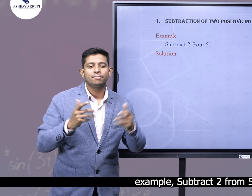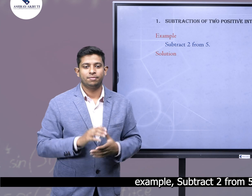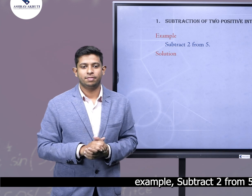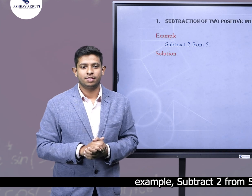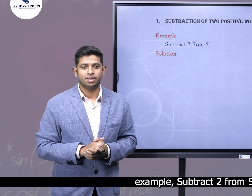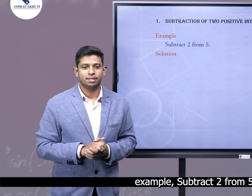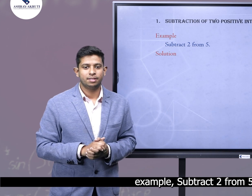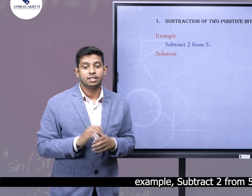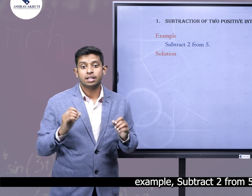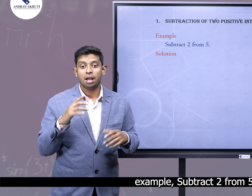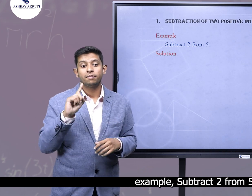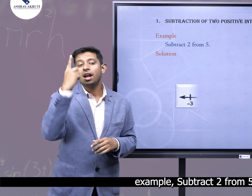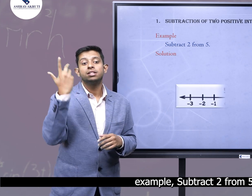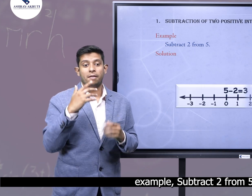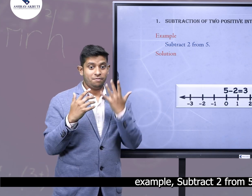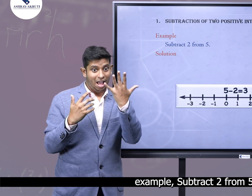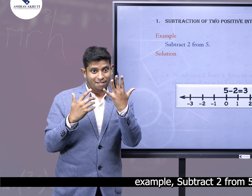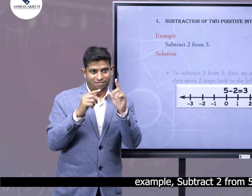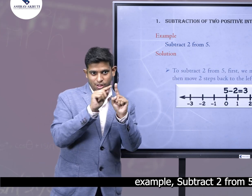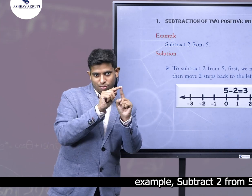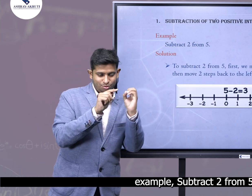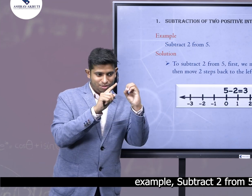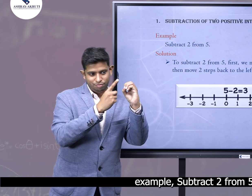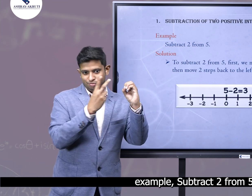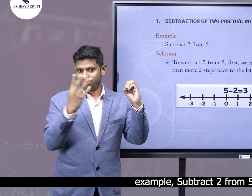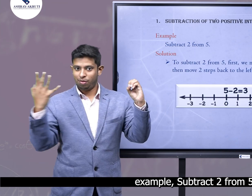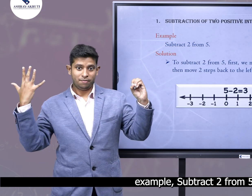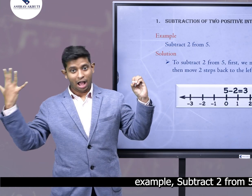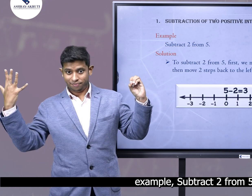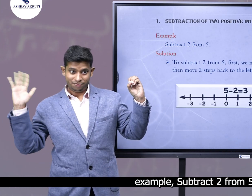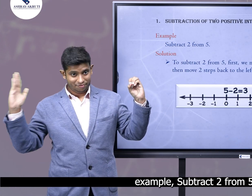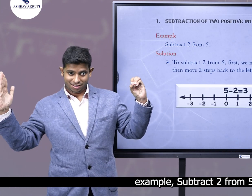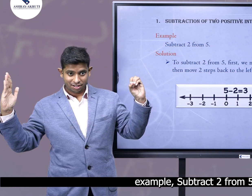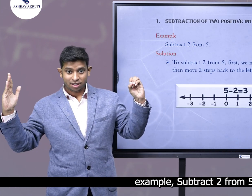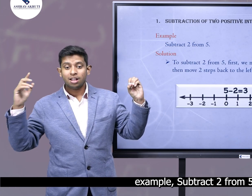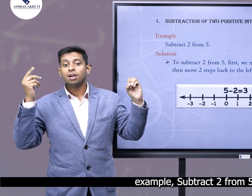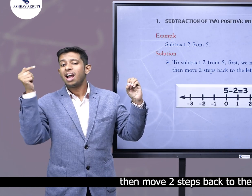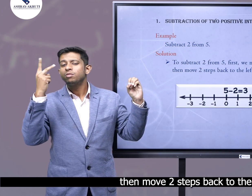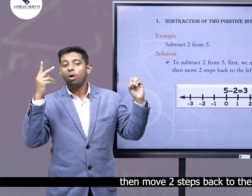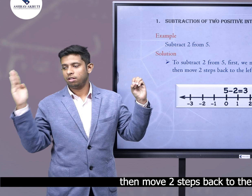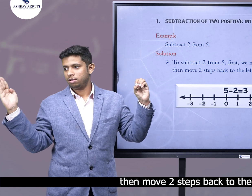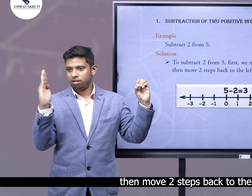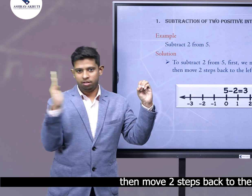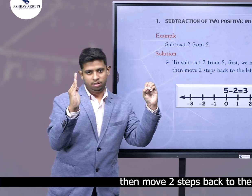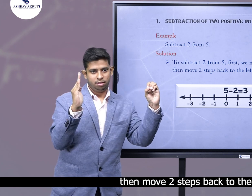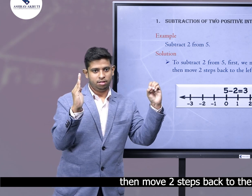Solution. To subtract 2 from 5, first we move 5 steps to the right from 0, then move 2 steps back to the